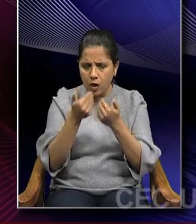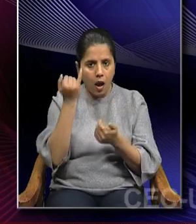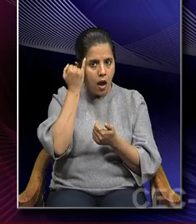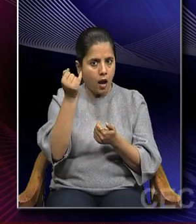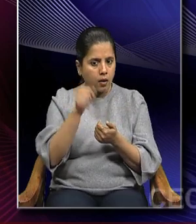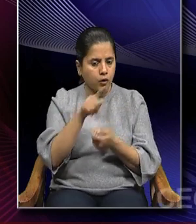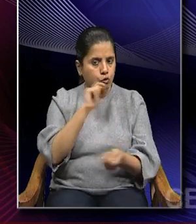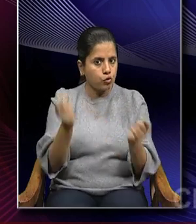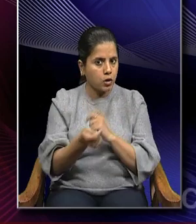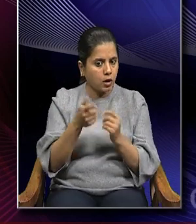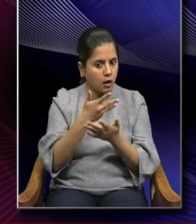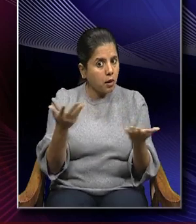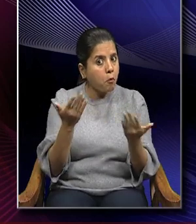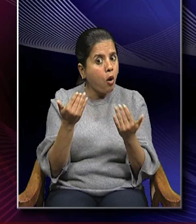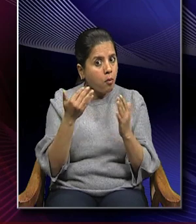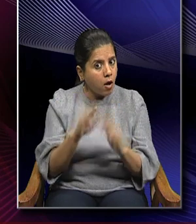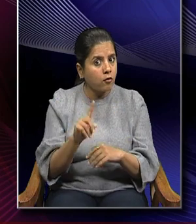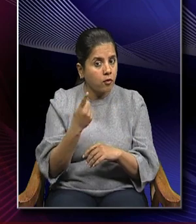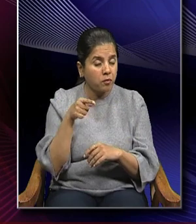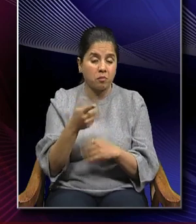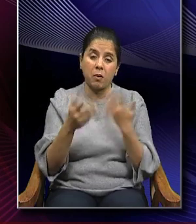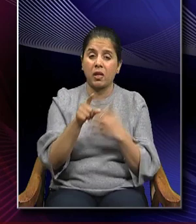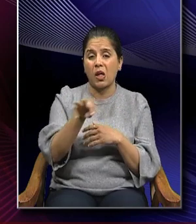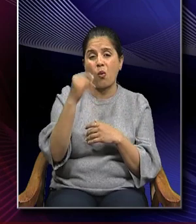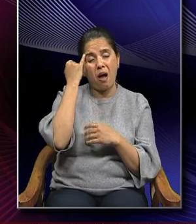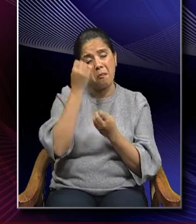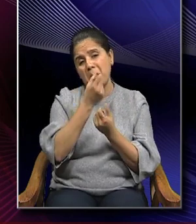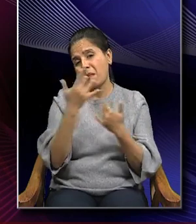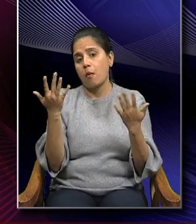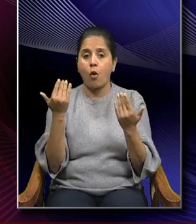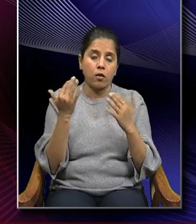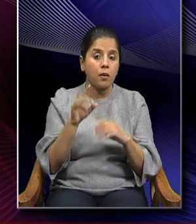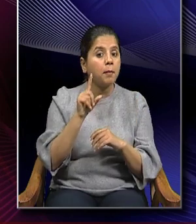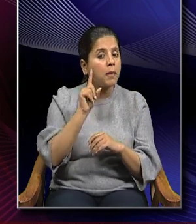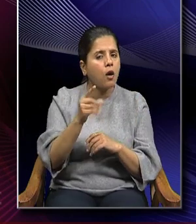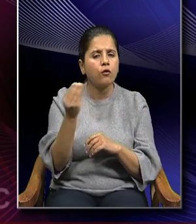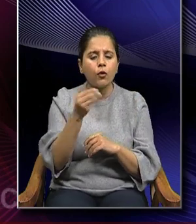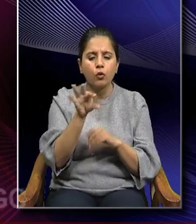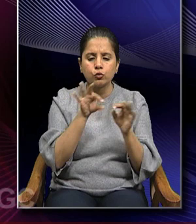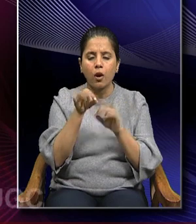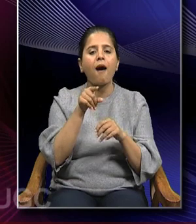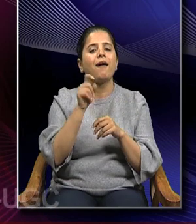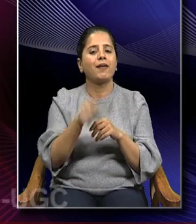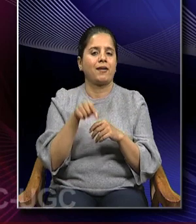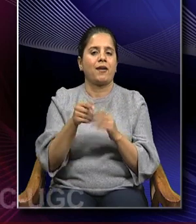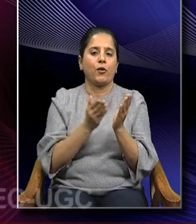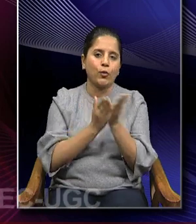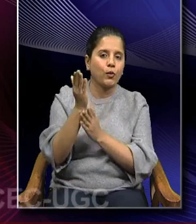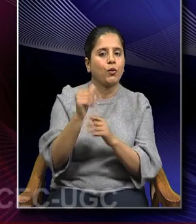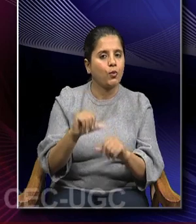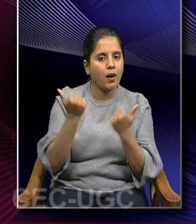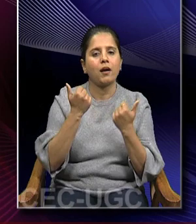be converted into a product. There can be thousands of ideas, but only few can go through the idea